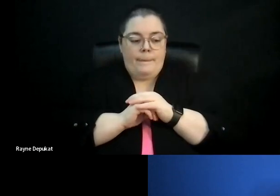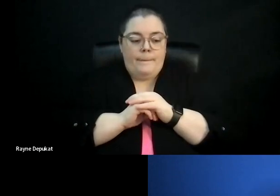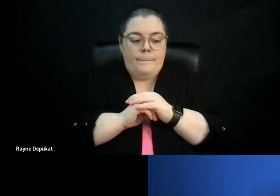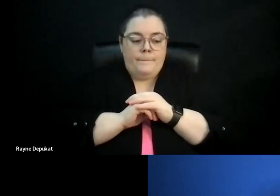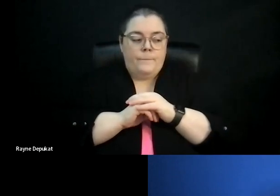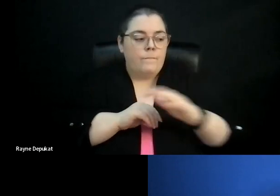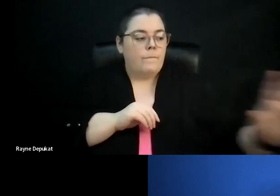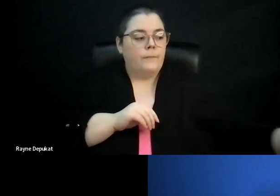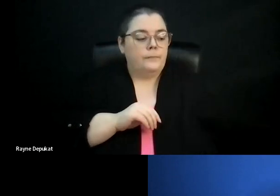formatting.